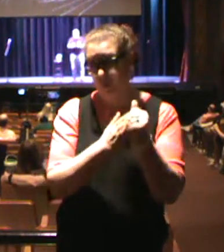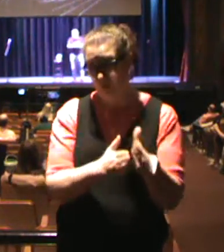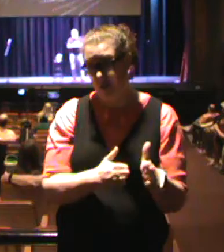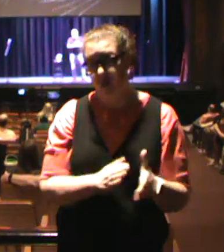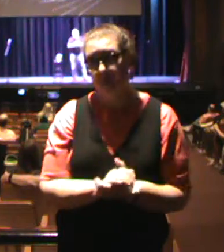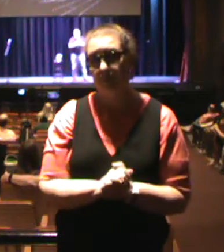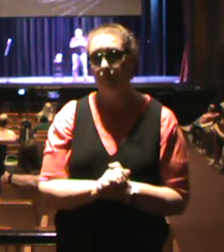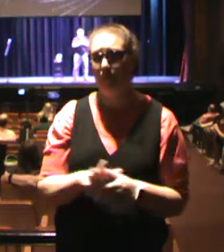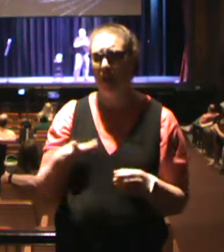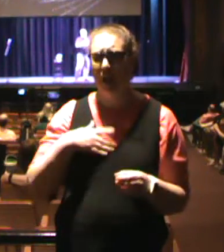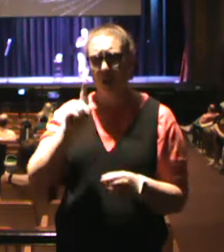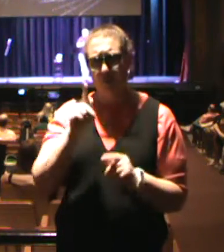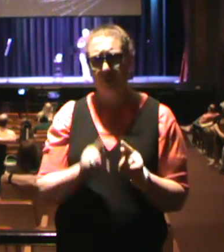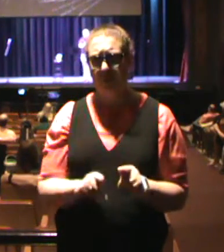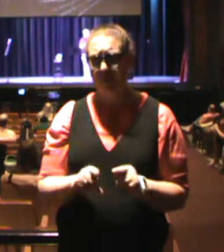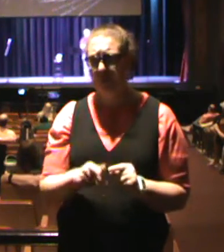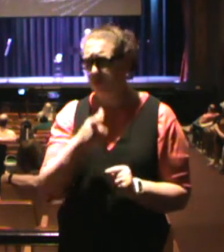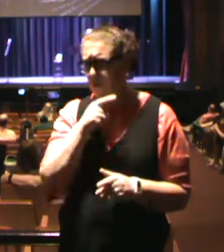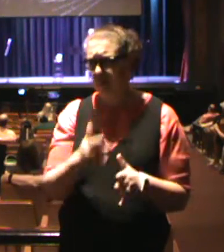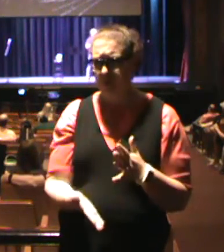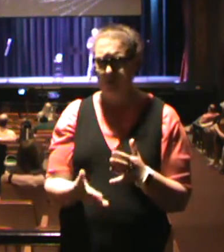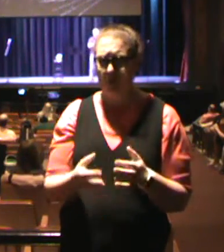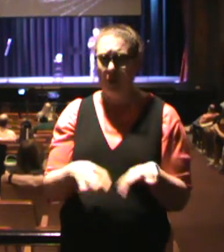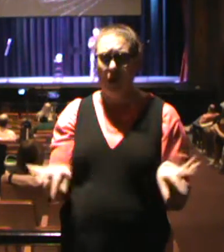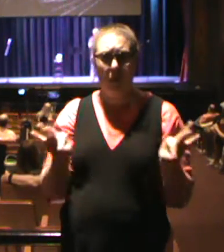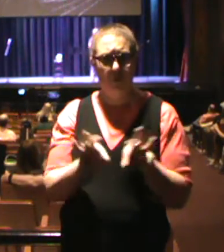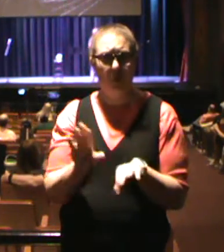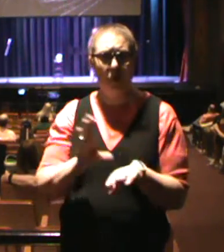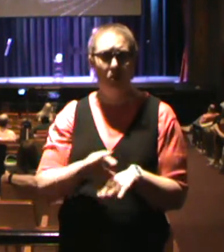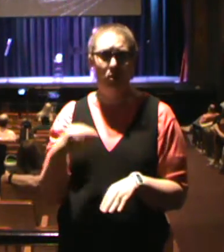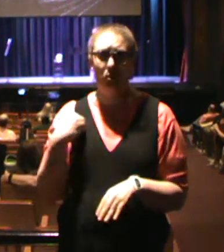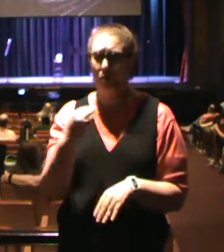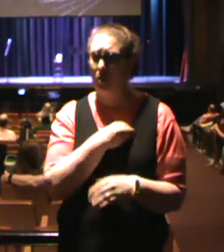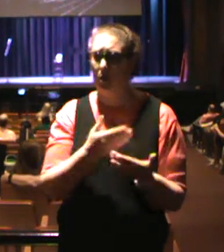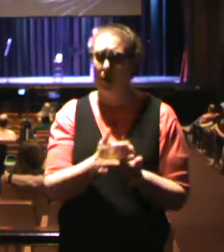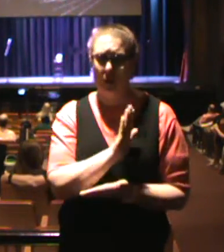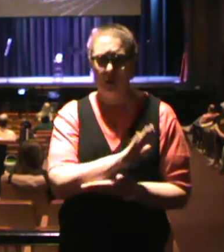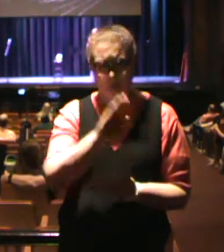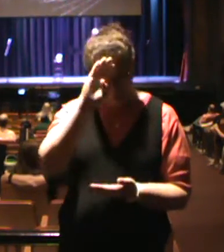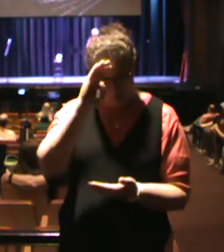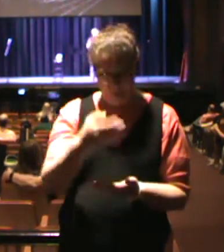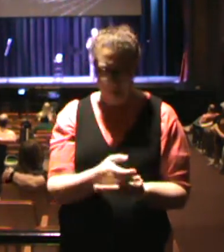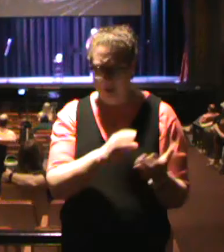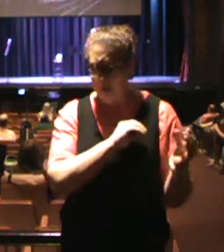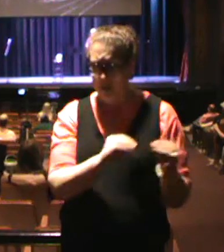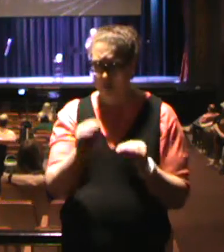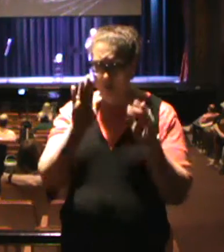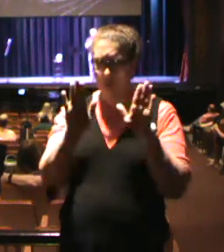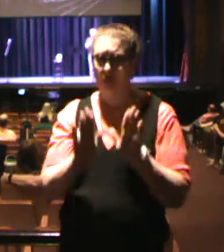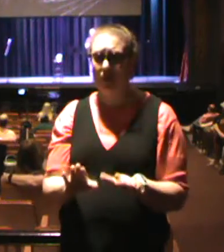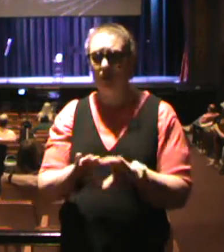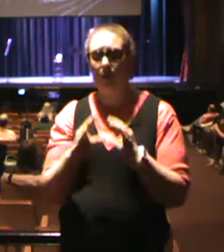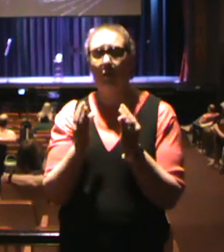I had one person who was a prominent church member who allowed their son to teach a Sunday school